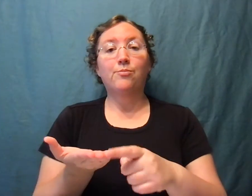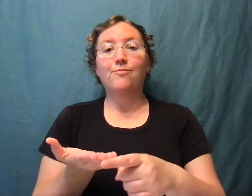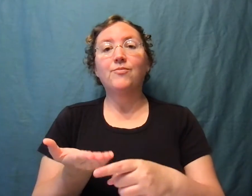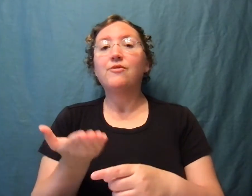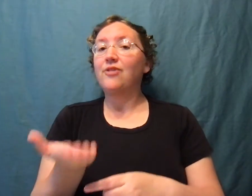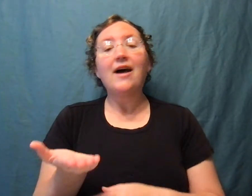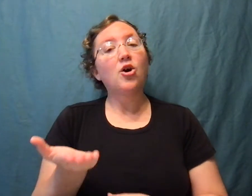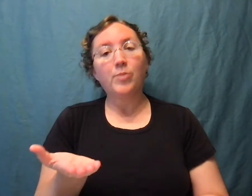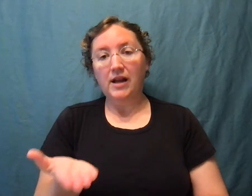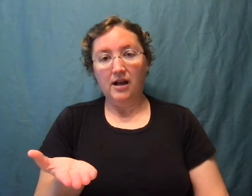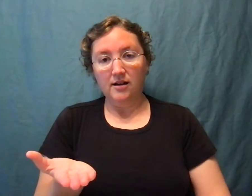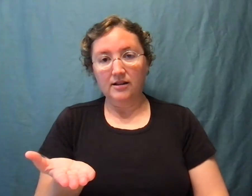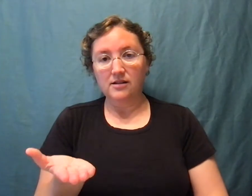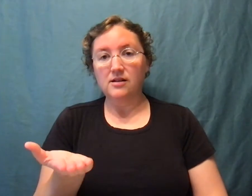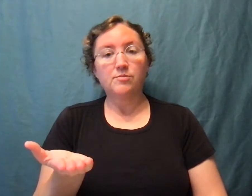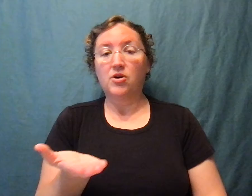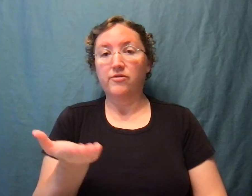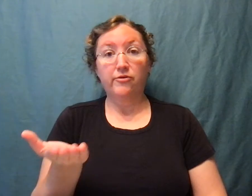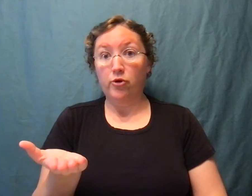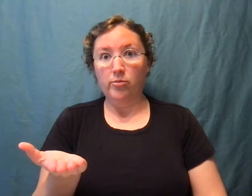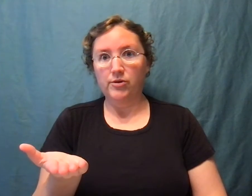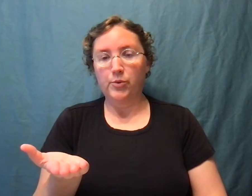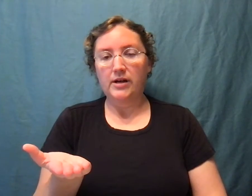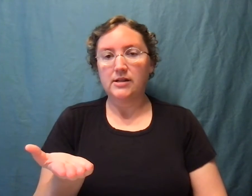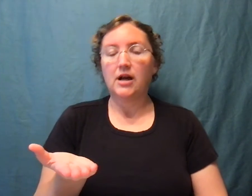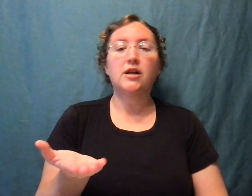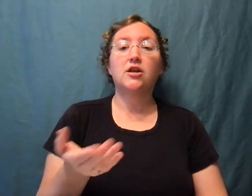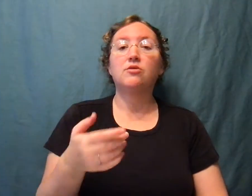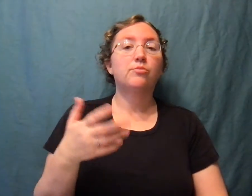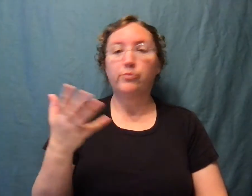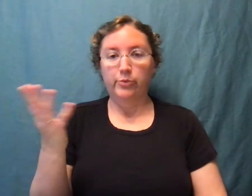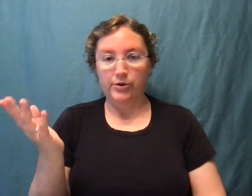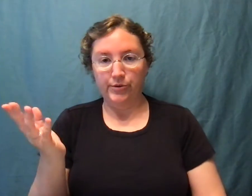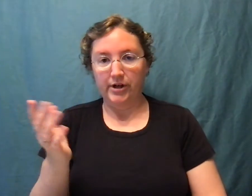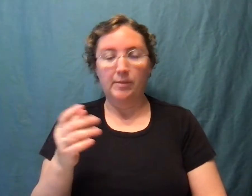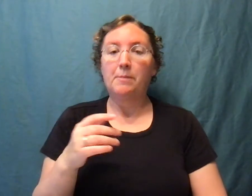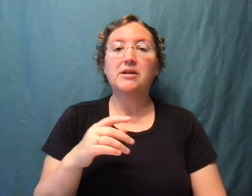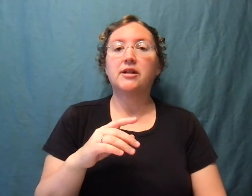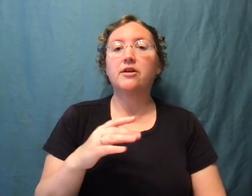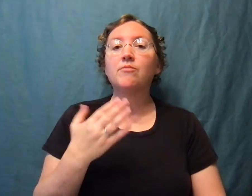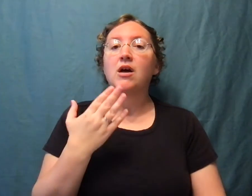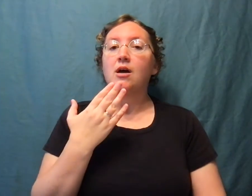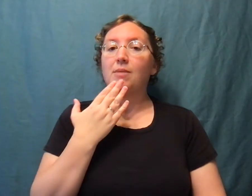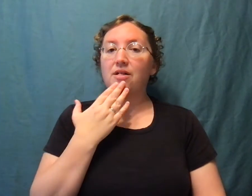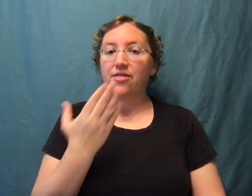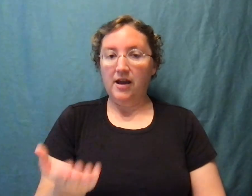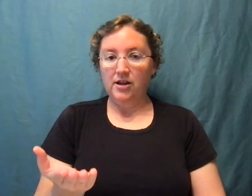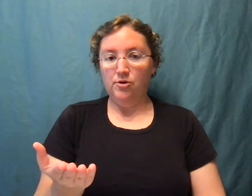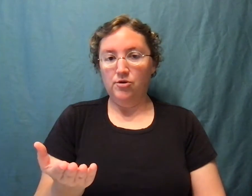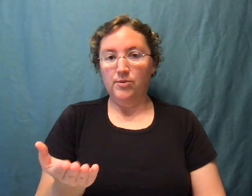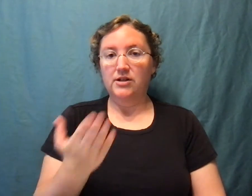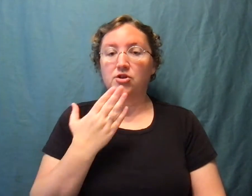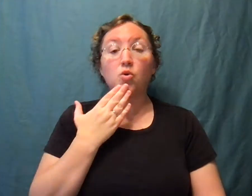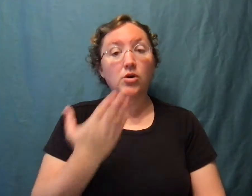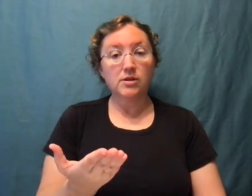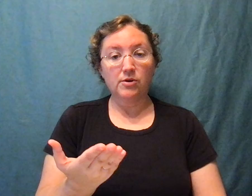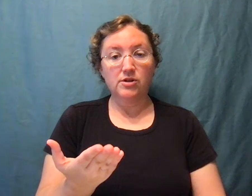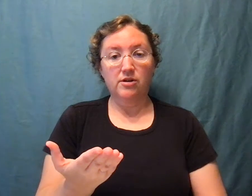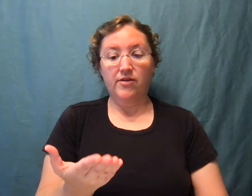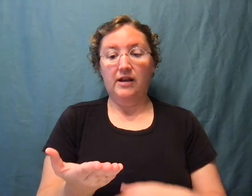the flat open hand like this is part of the formal way to sign you, which we'll talk about much later. But thank you directed towards the person you're thanking